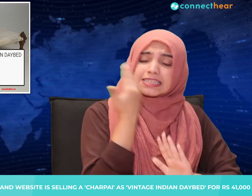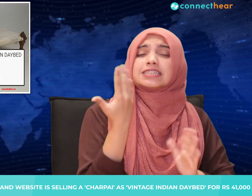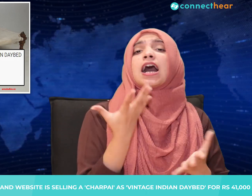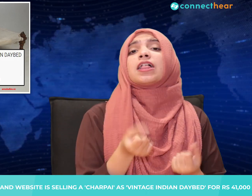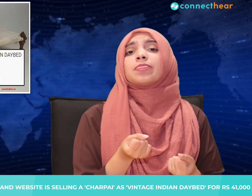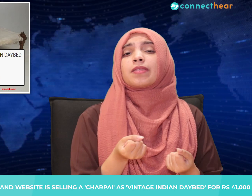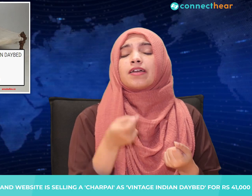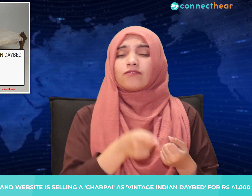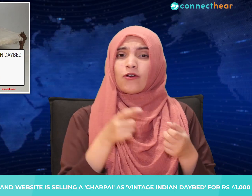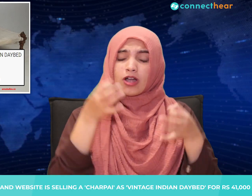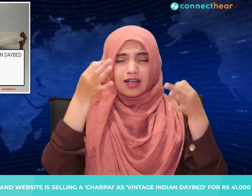mockery on Twitter.